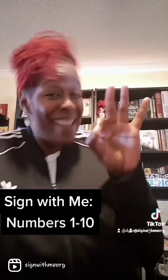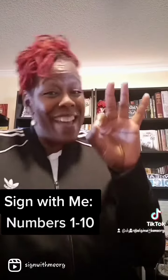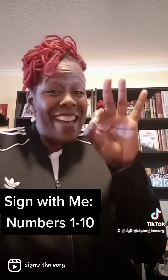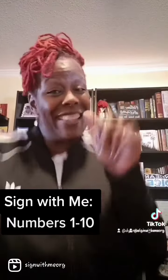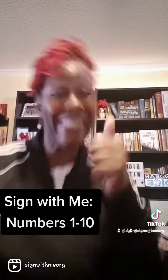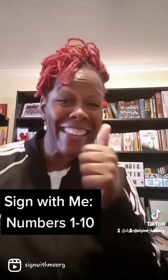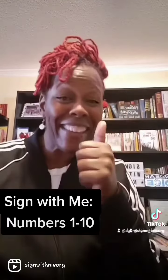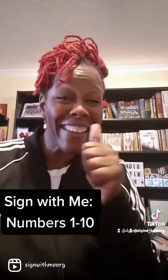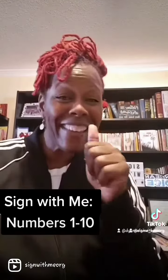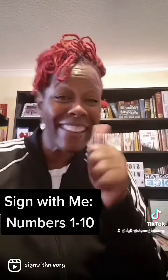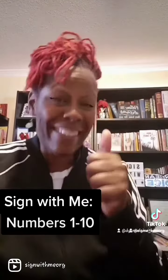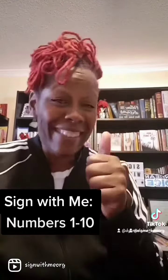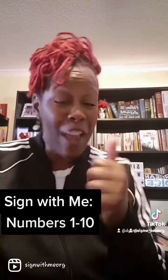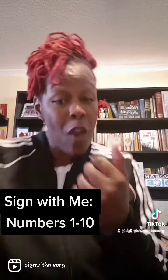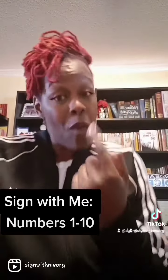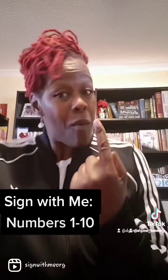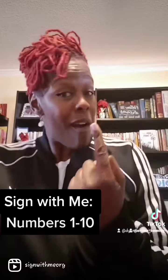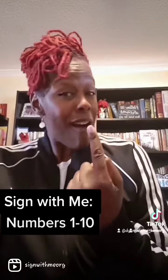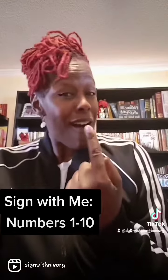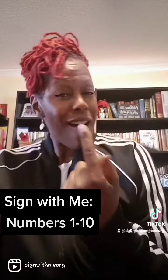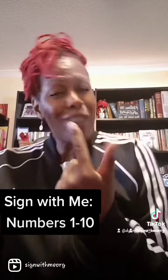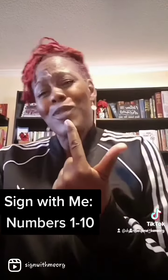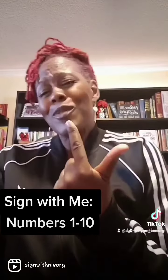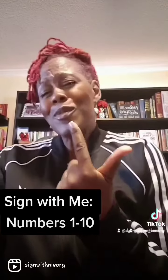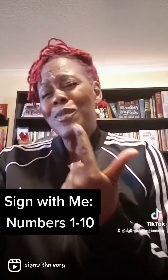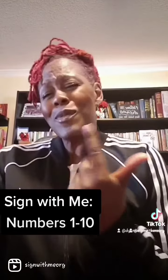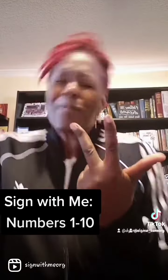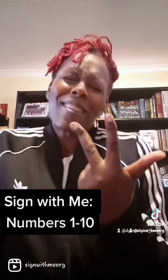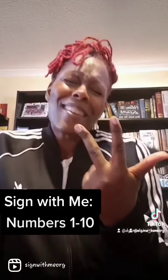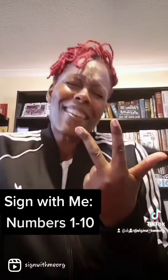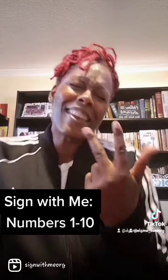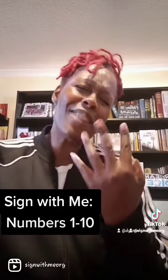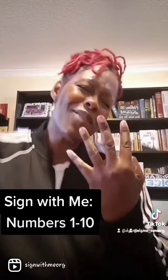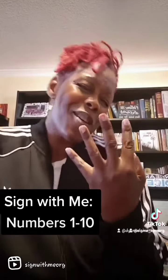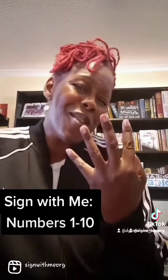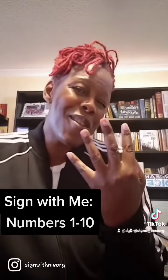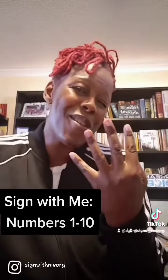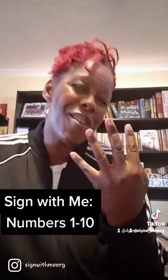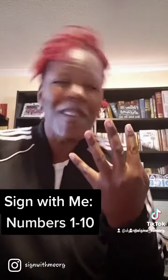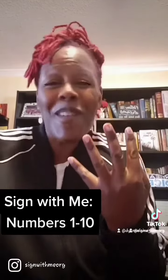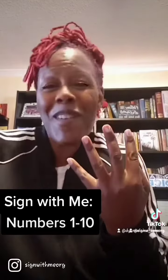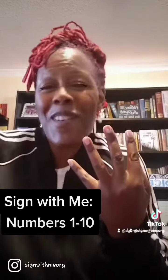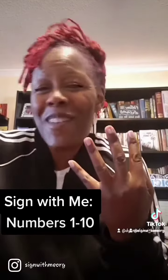nine ten ten one two three four